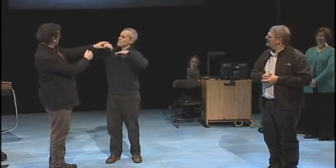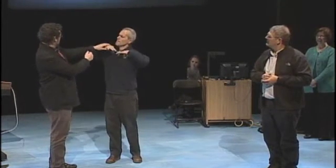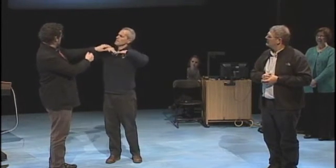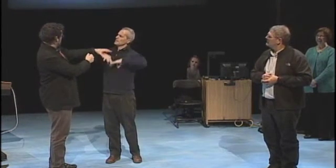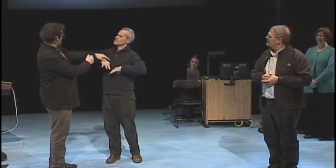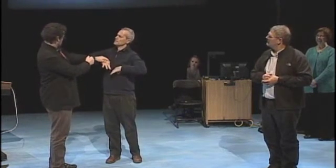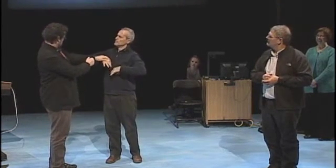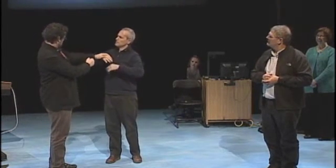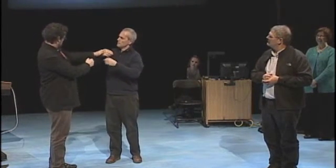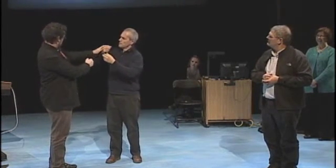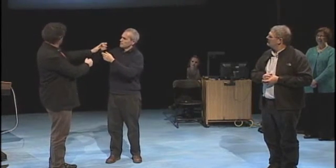with.